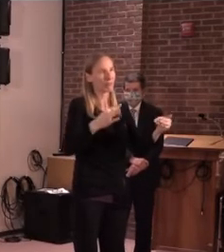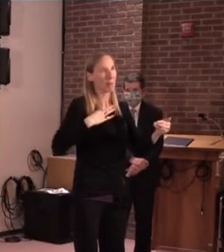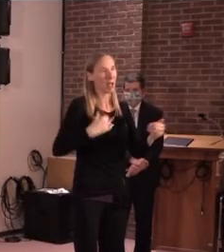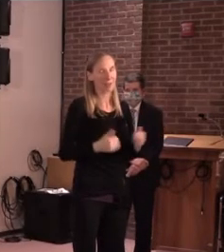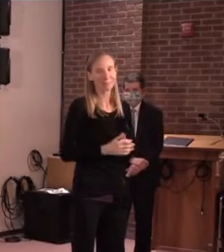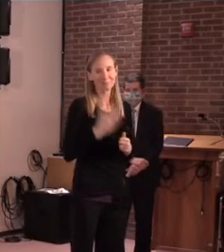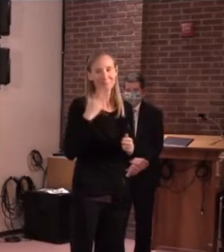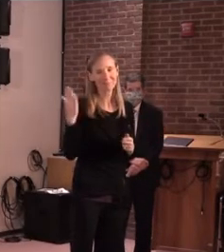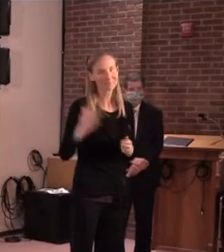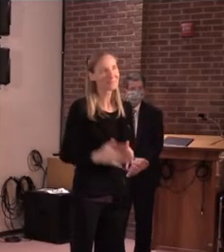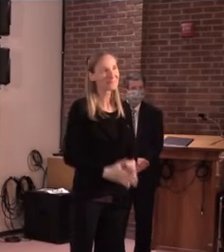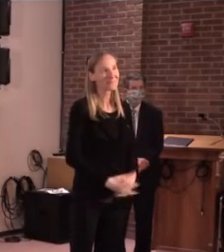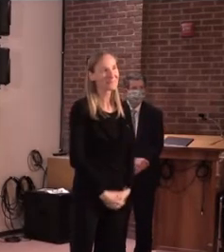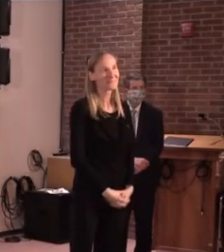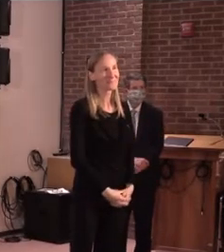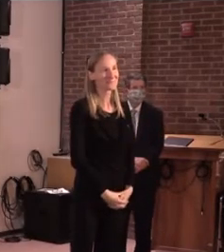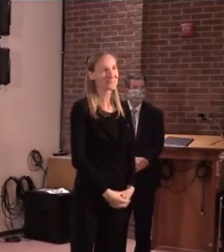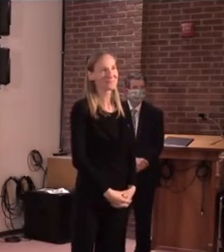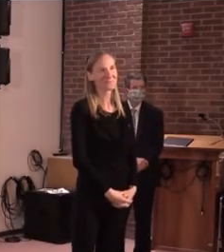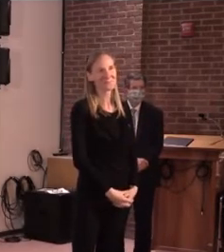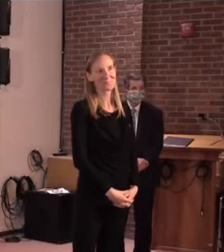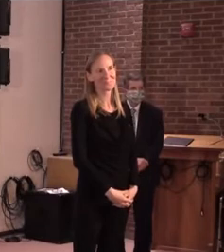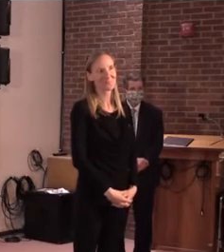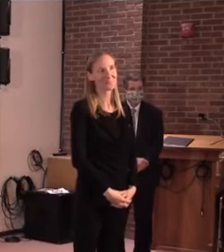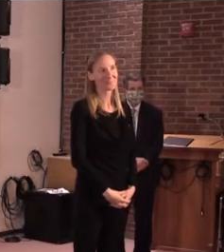All right, thank you.